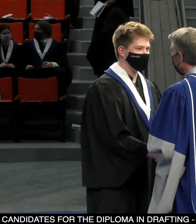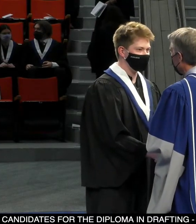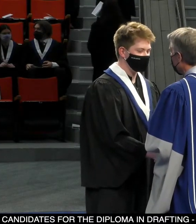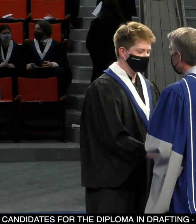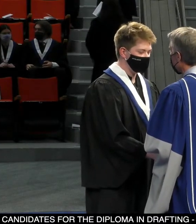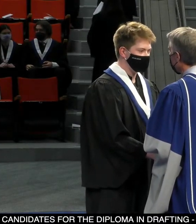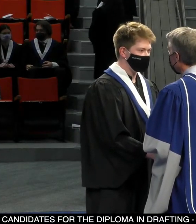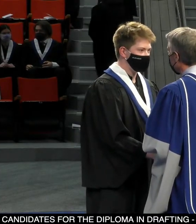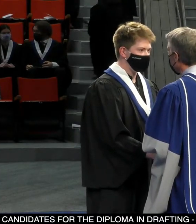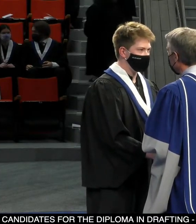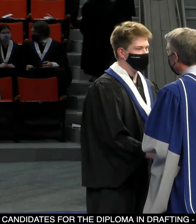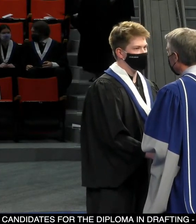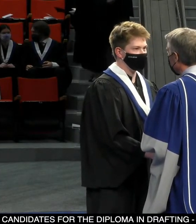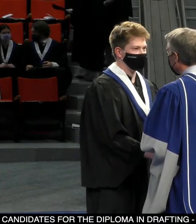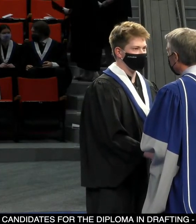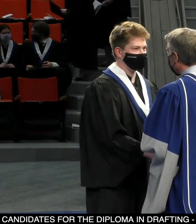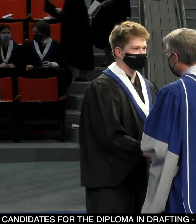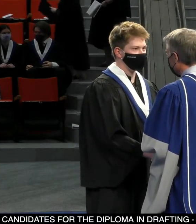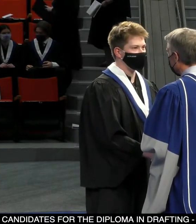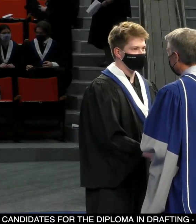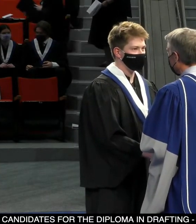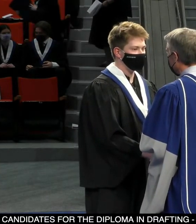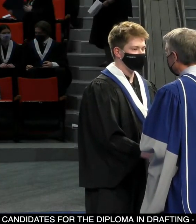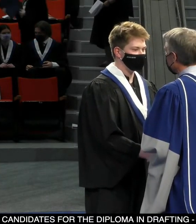Kyra Gilbert.